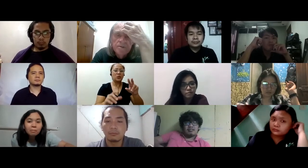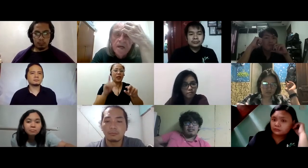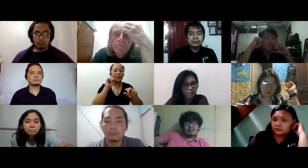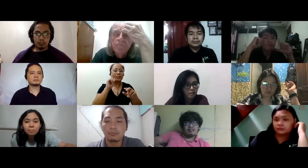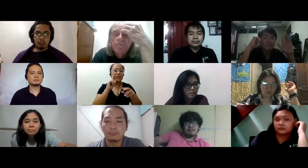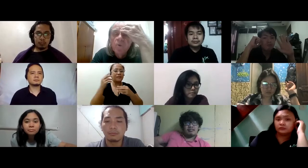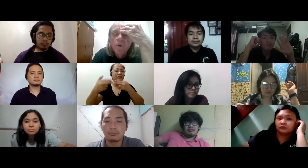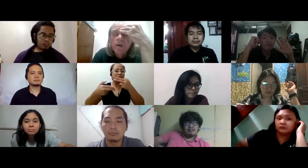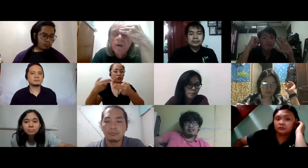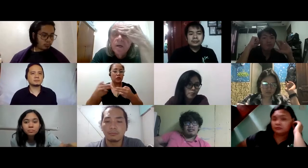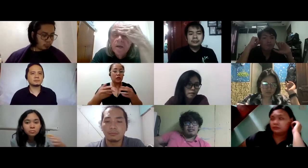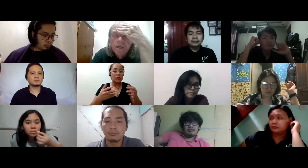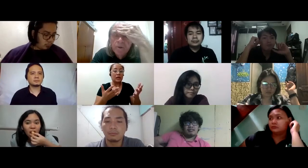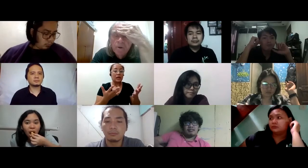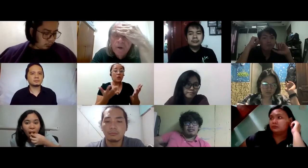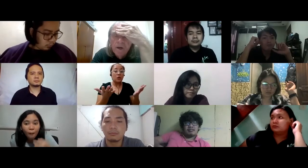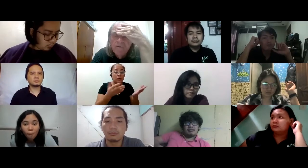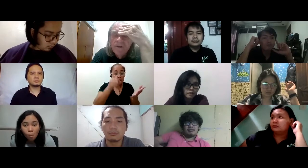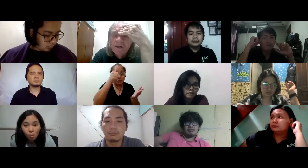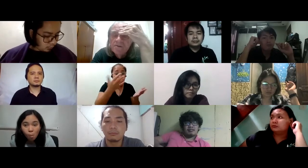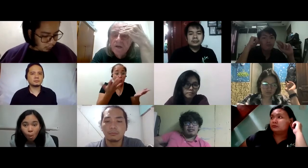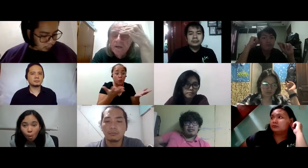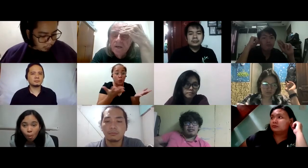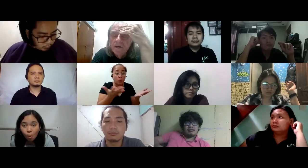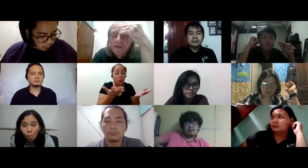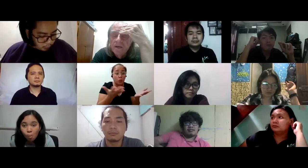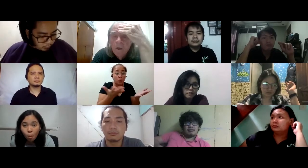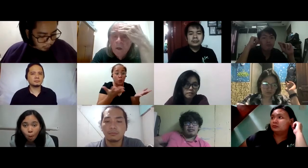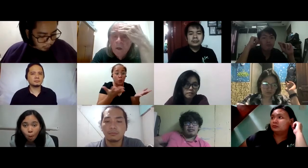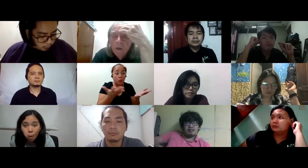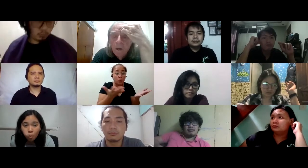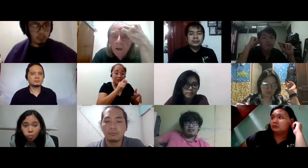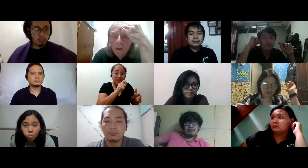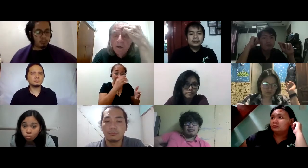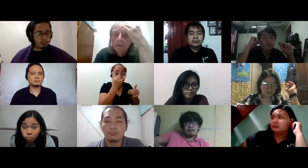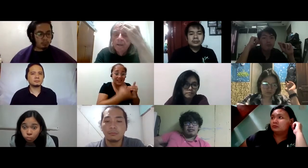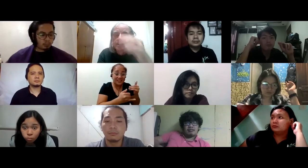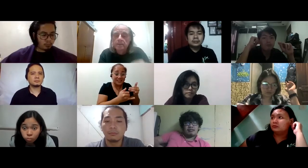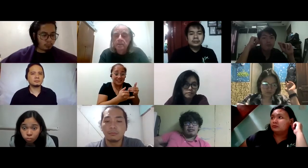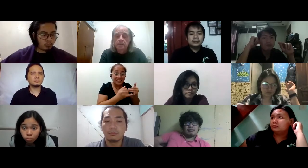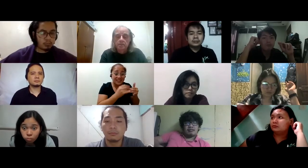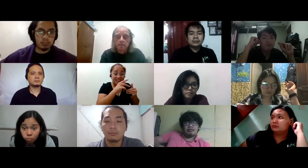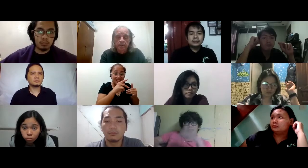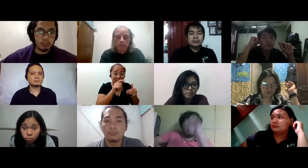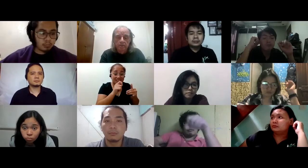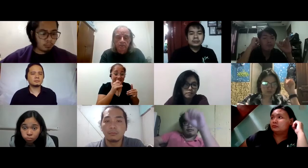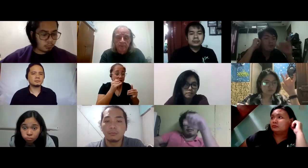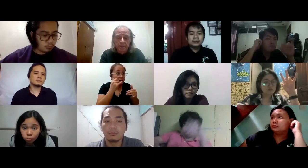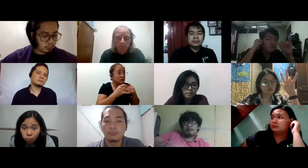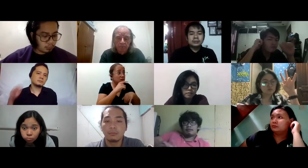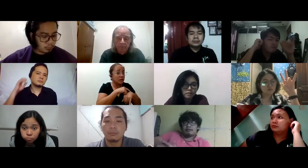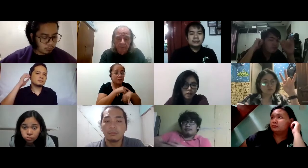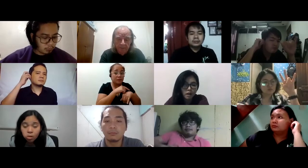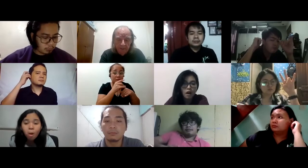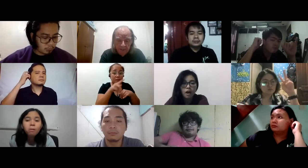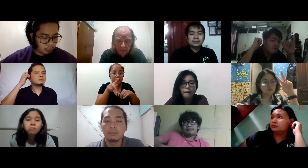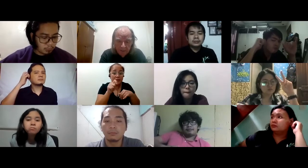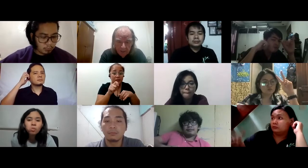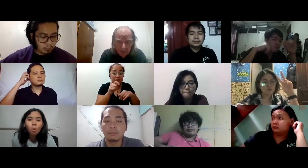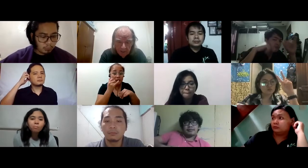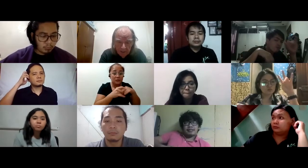you stop from where you cut off last time. I think it's, let me look at the PowerPoints.